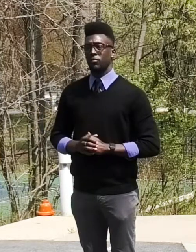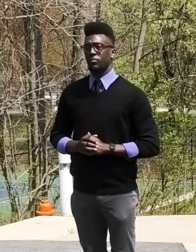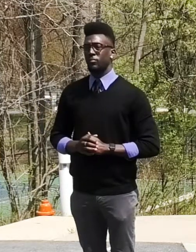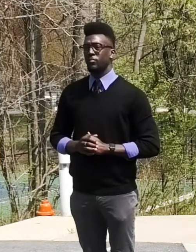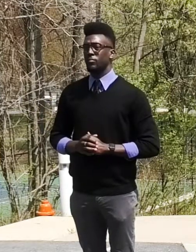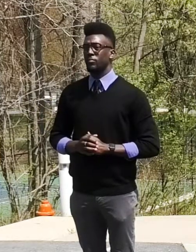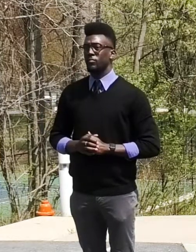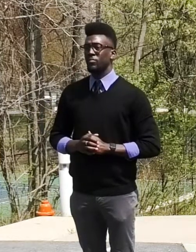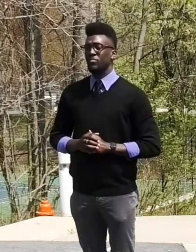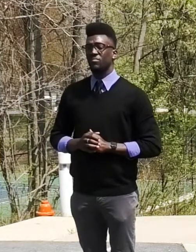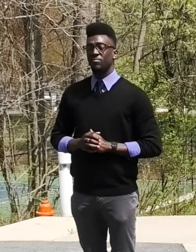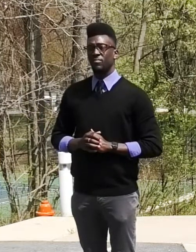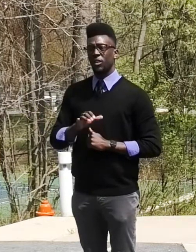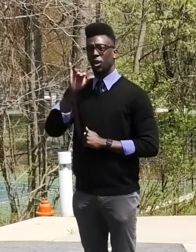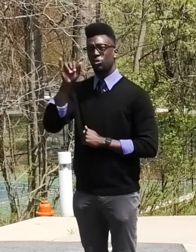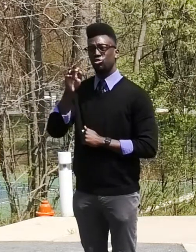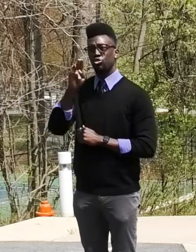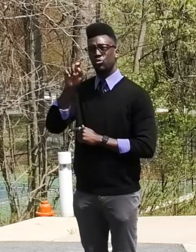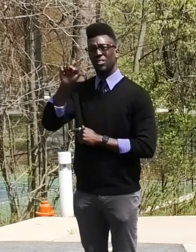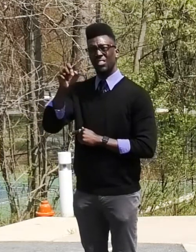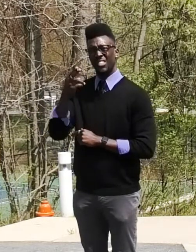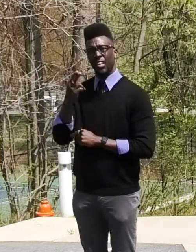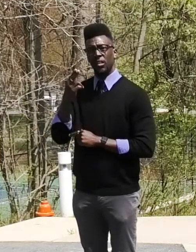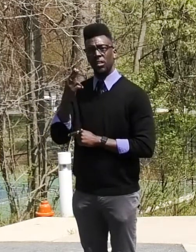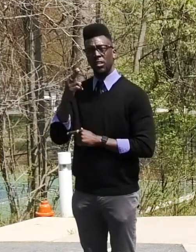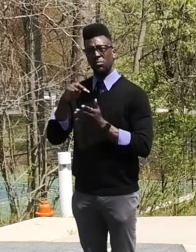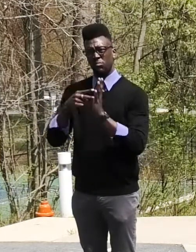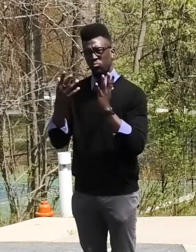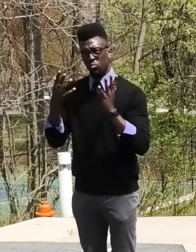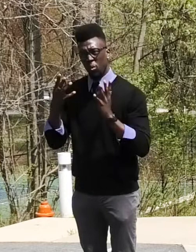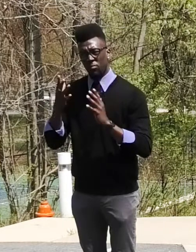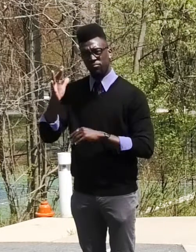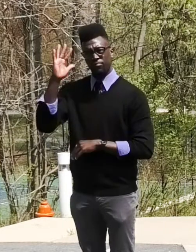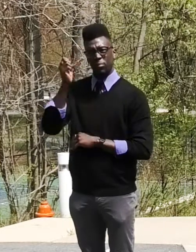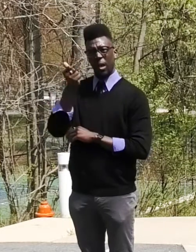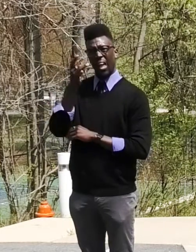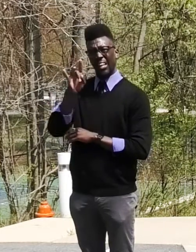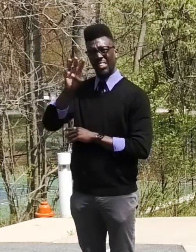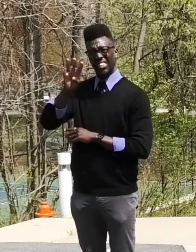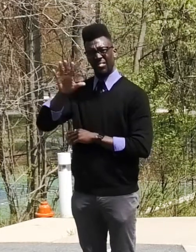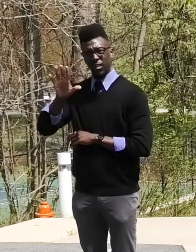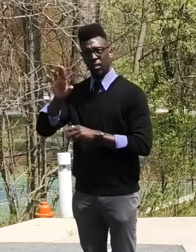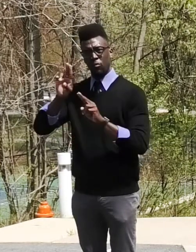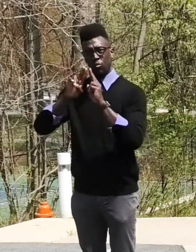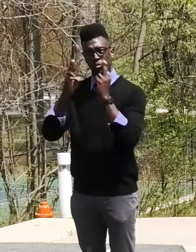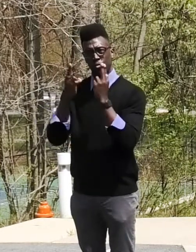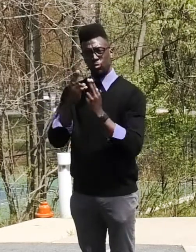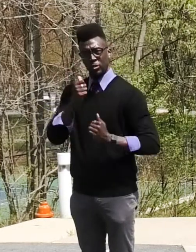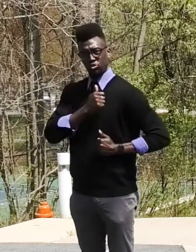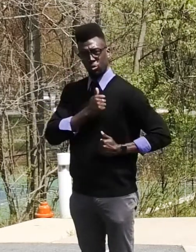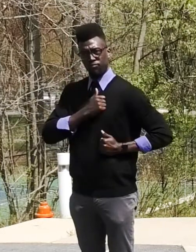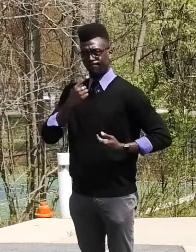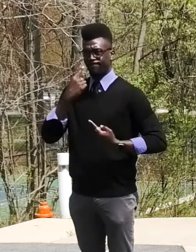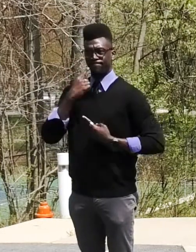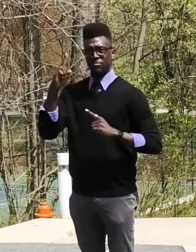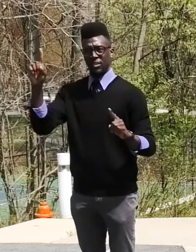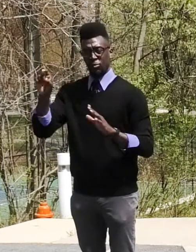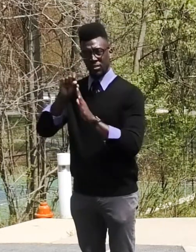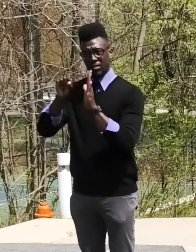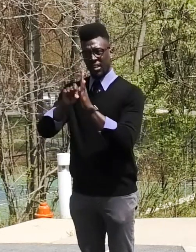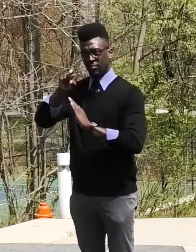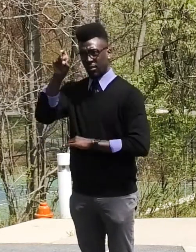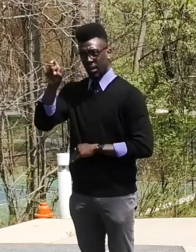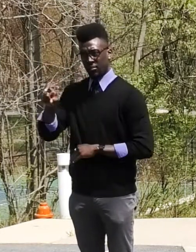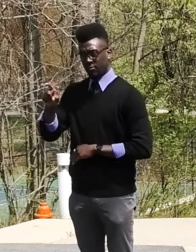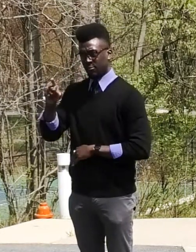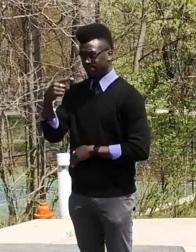Juneteenth marks the day in 1865 that Union soldiers announced to the state of Texas